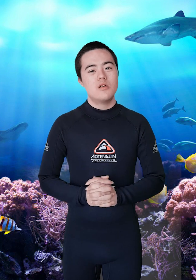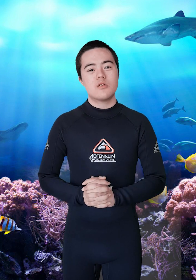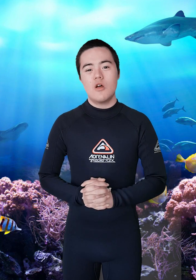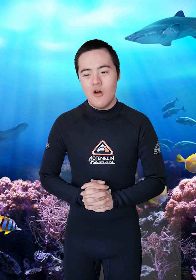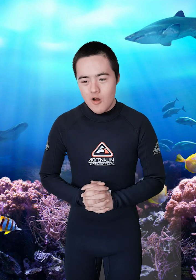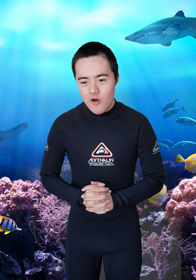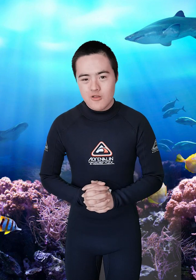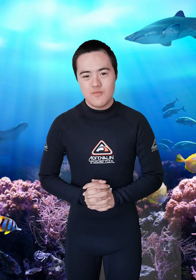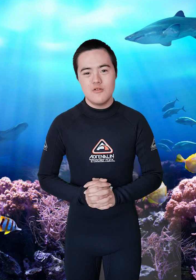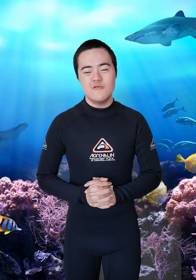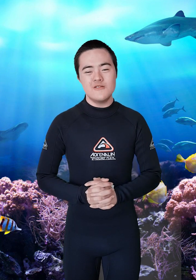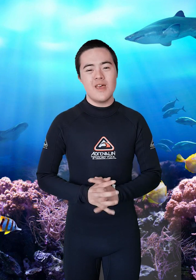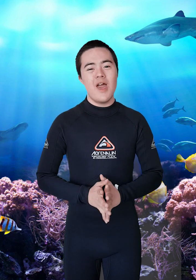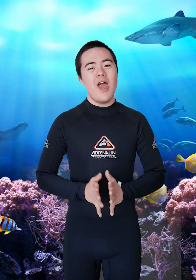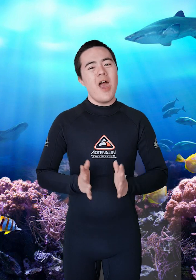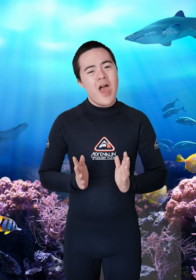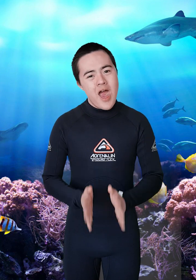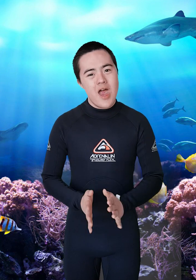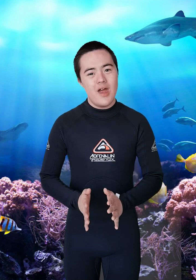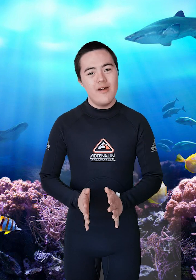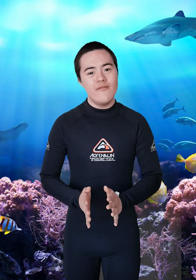The octopus have